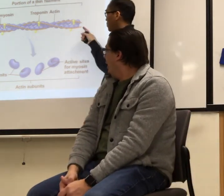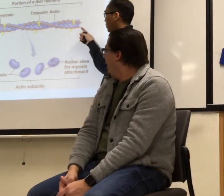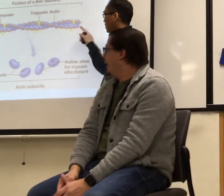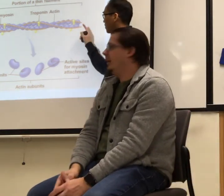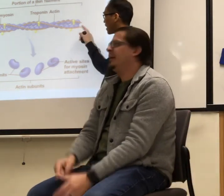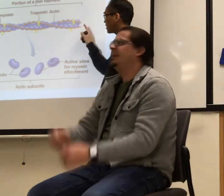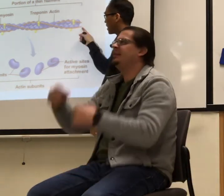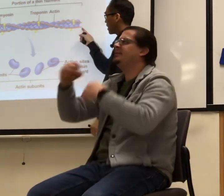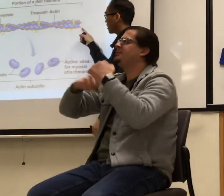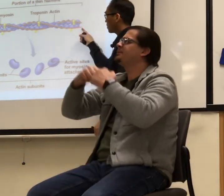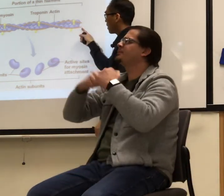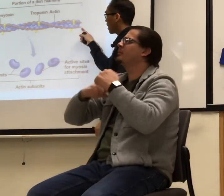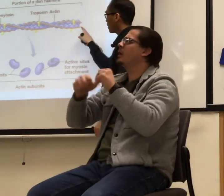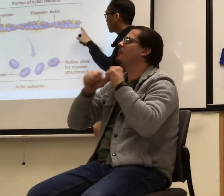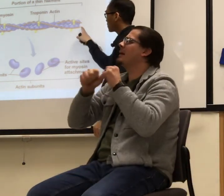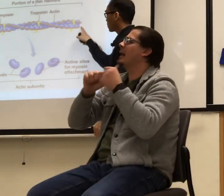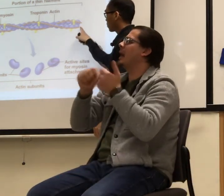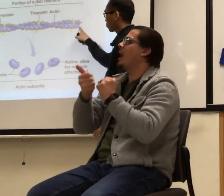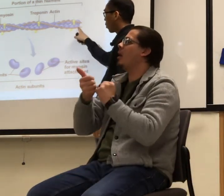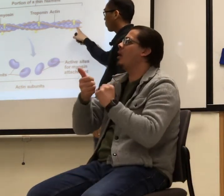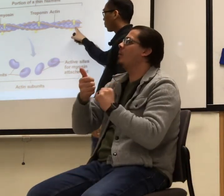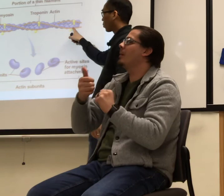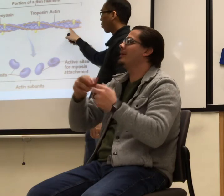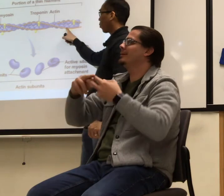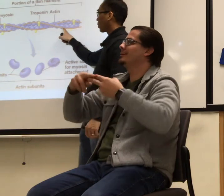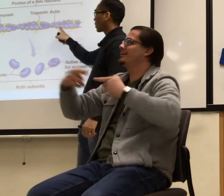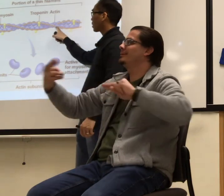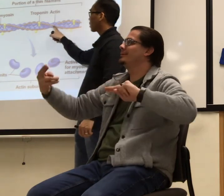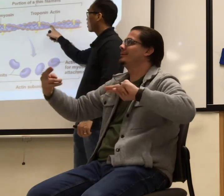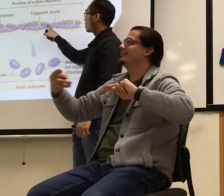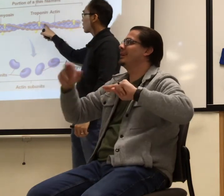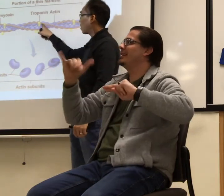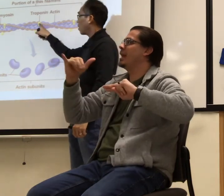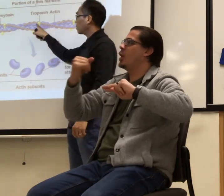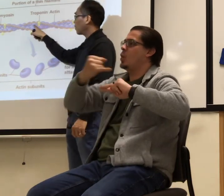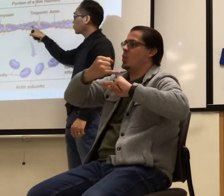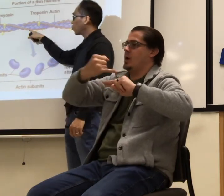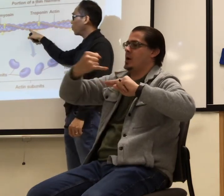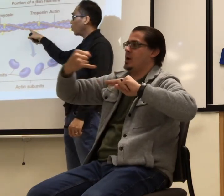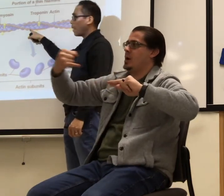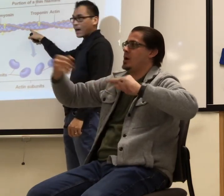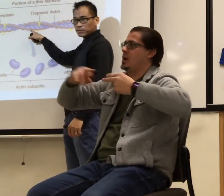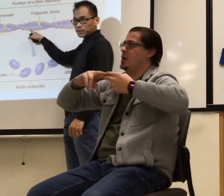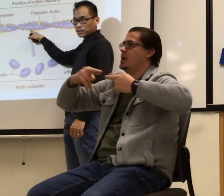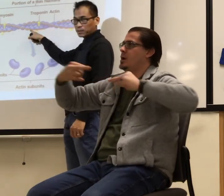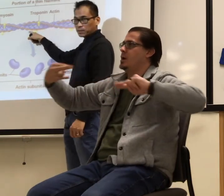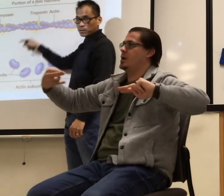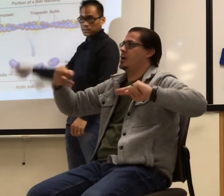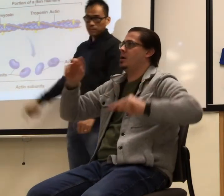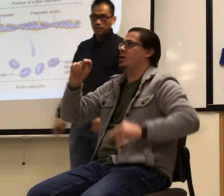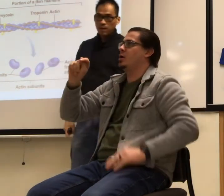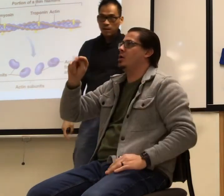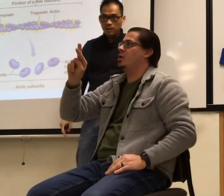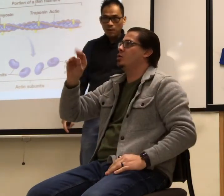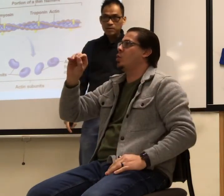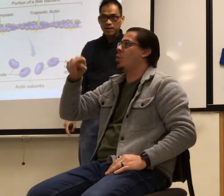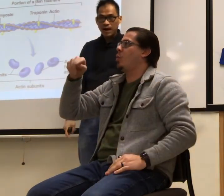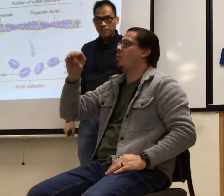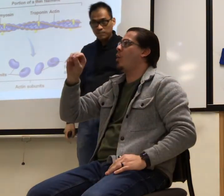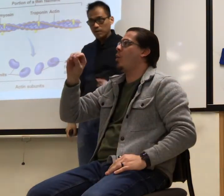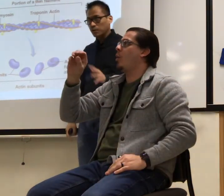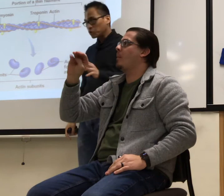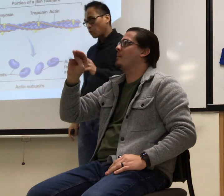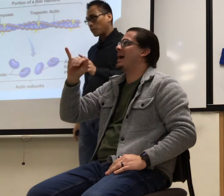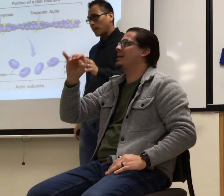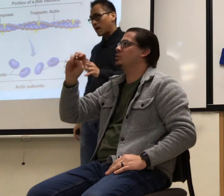The structure is maintained by this rope or cord called the tropomyosin. Notice